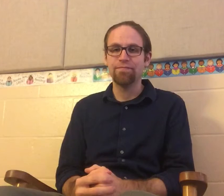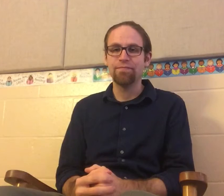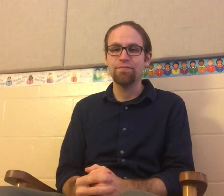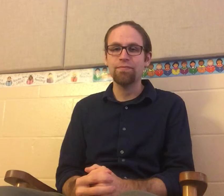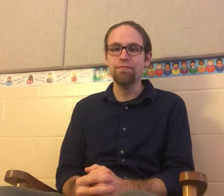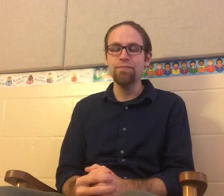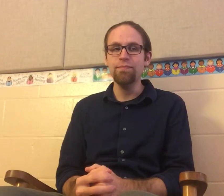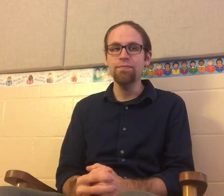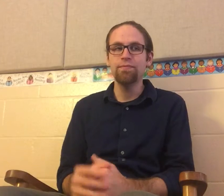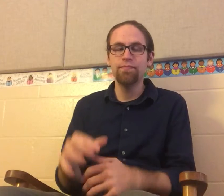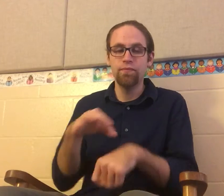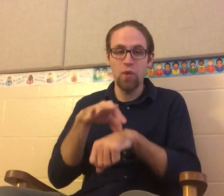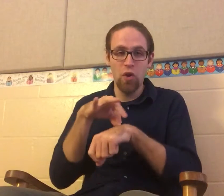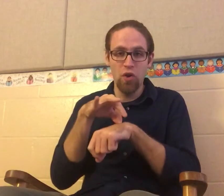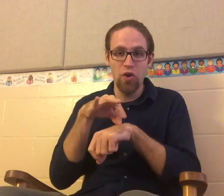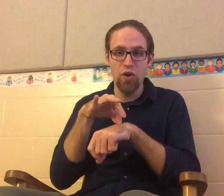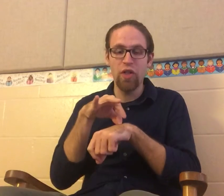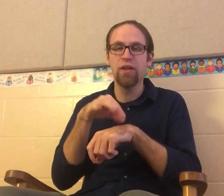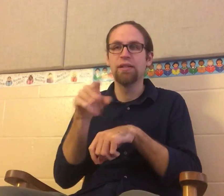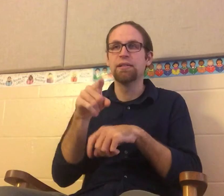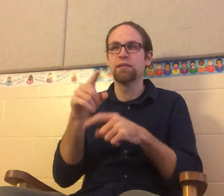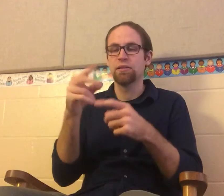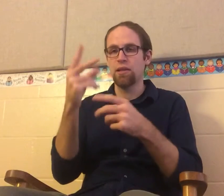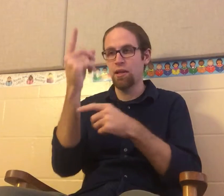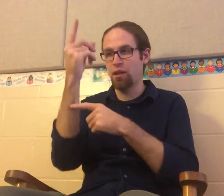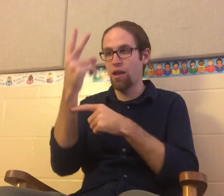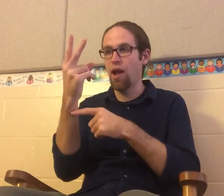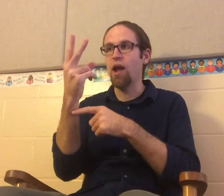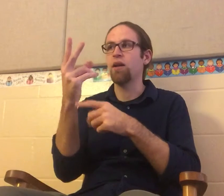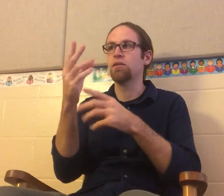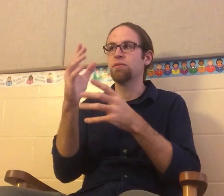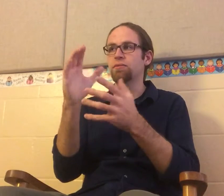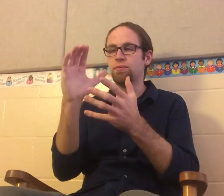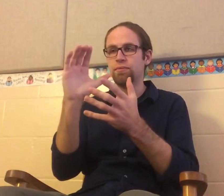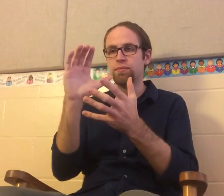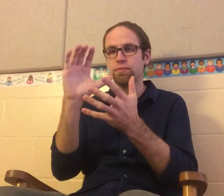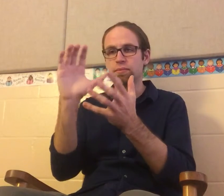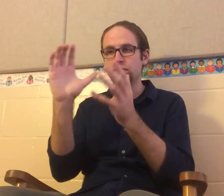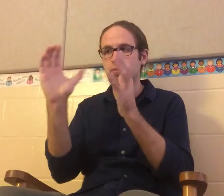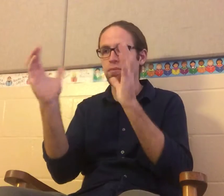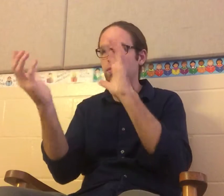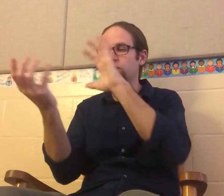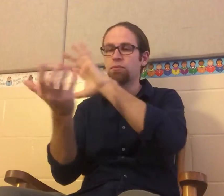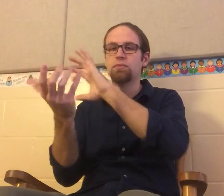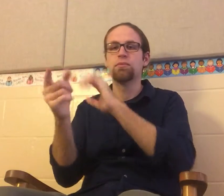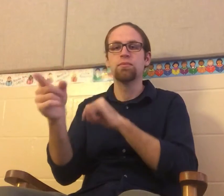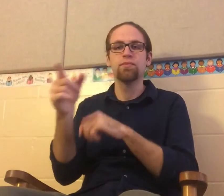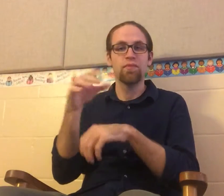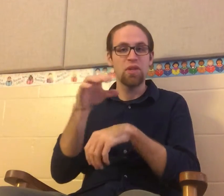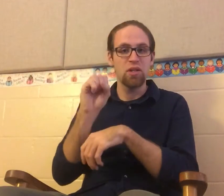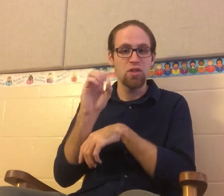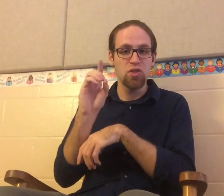When Earth is halfway between the two solstices, both hemispheres receive the same amount of